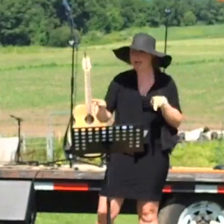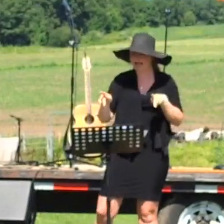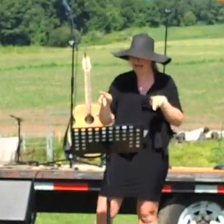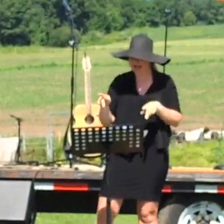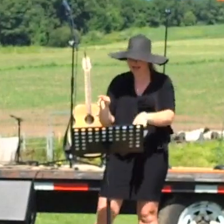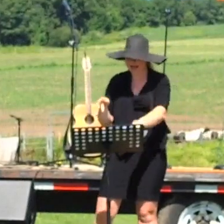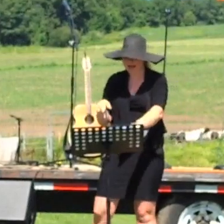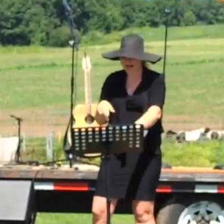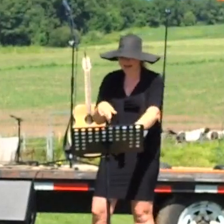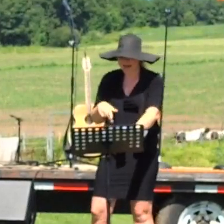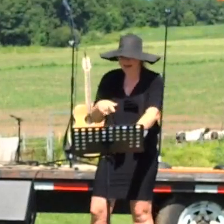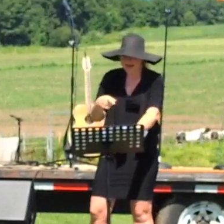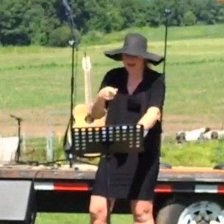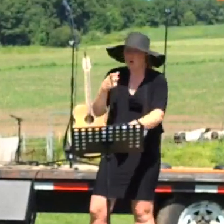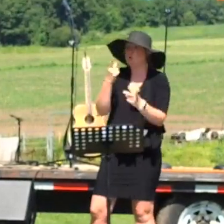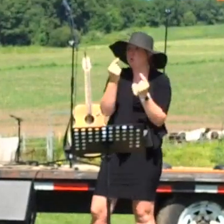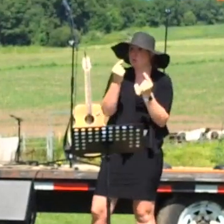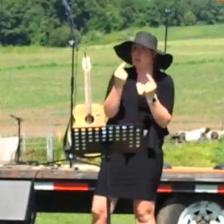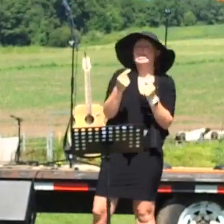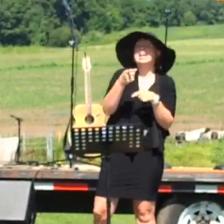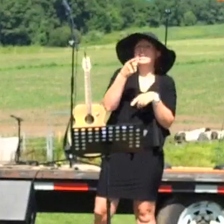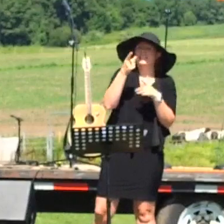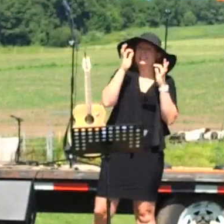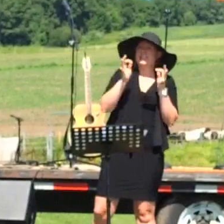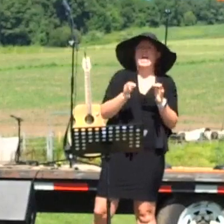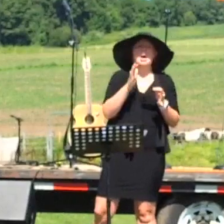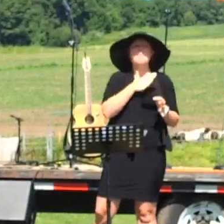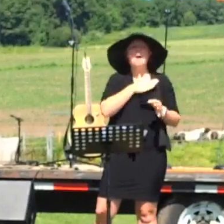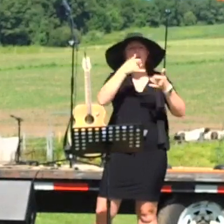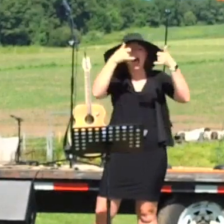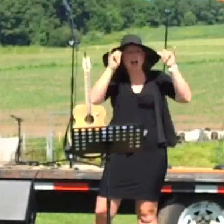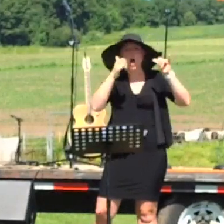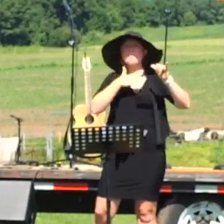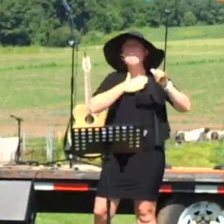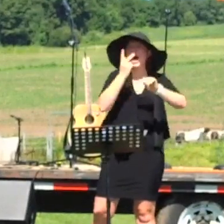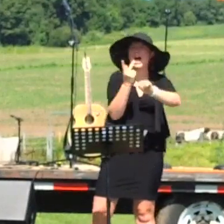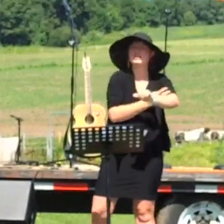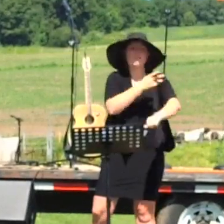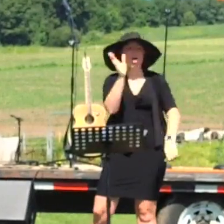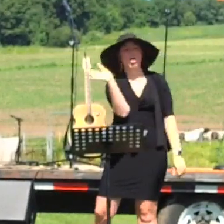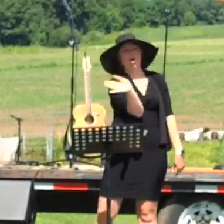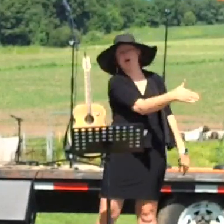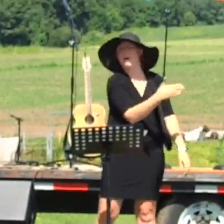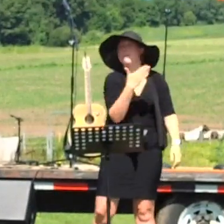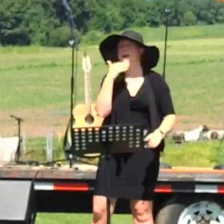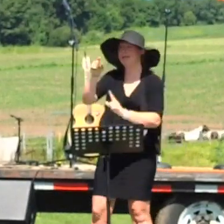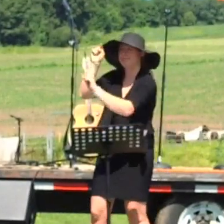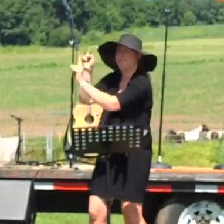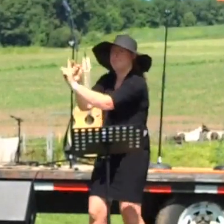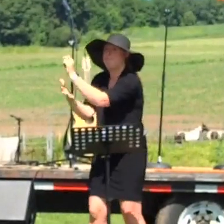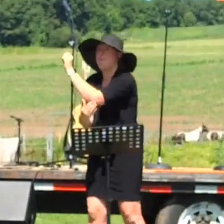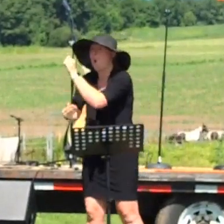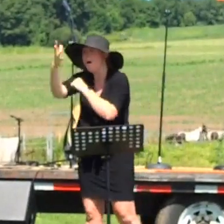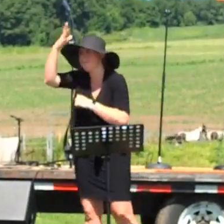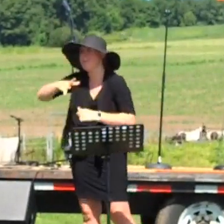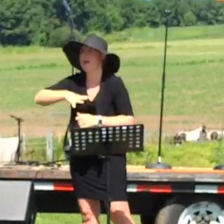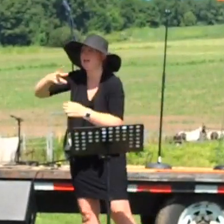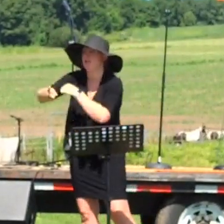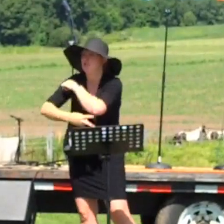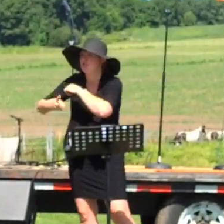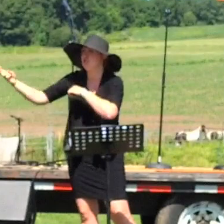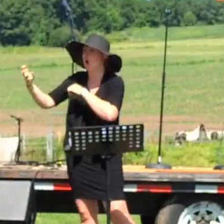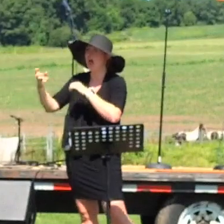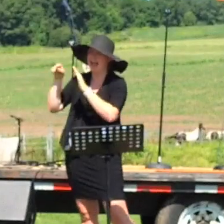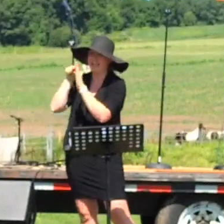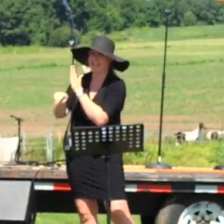guest. David was furious. As surely as the Lord lives, he vowed, any man who would do such a